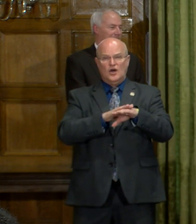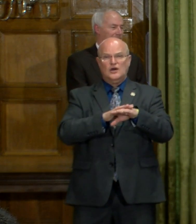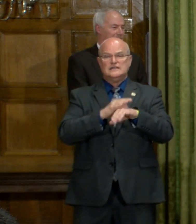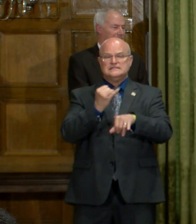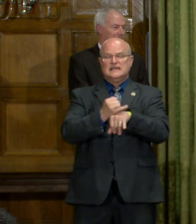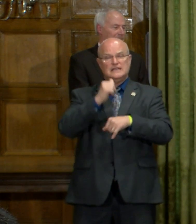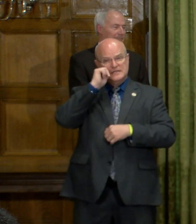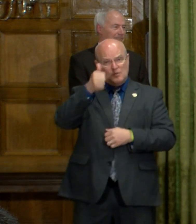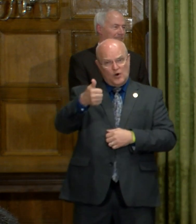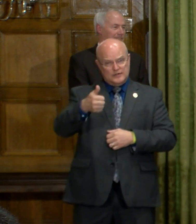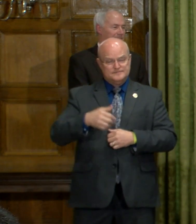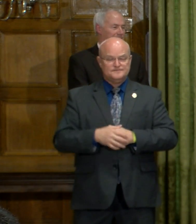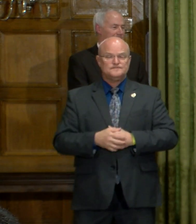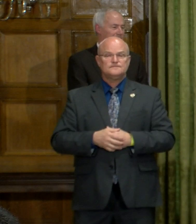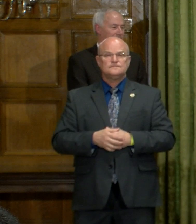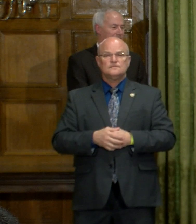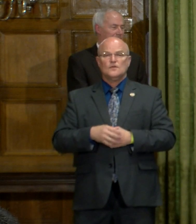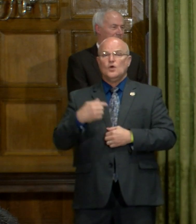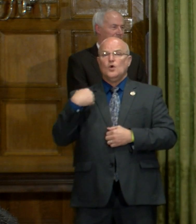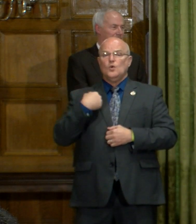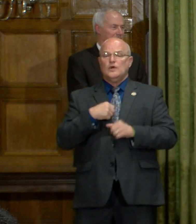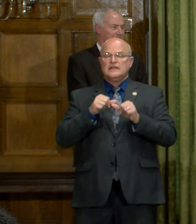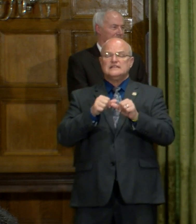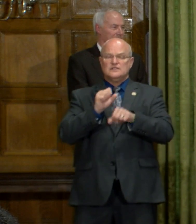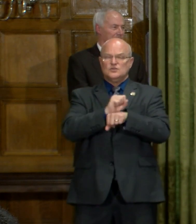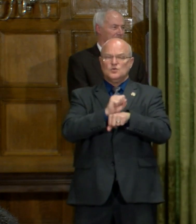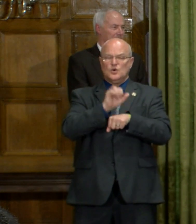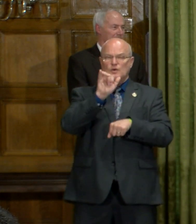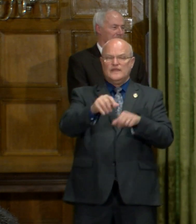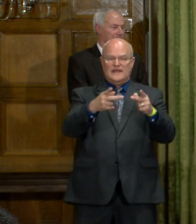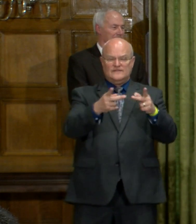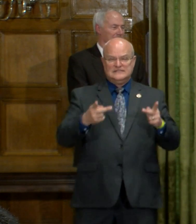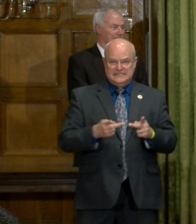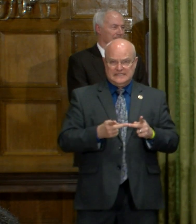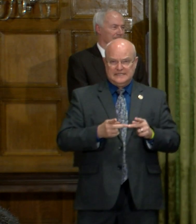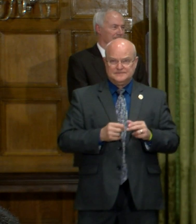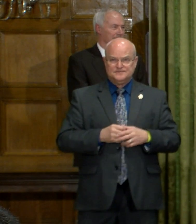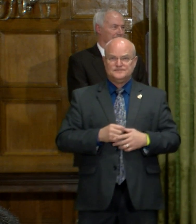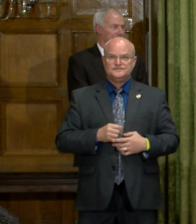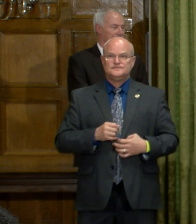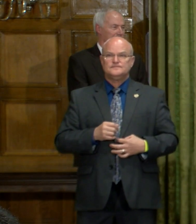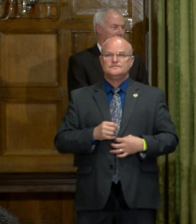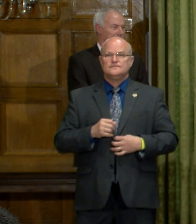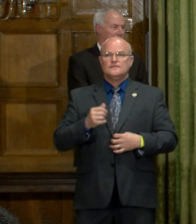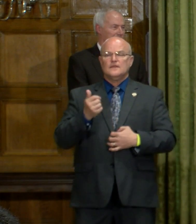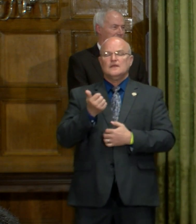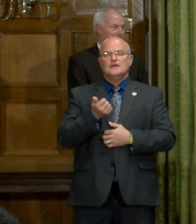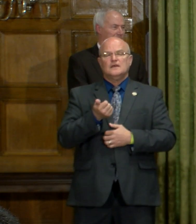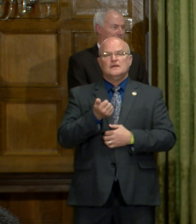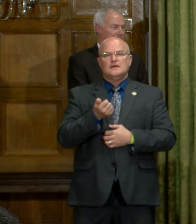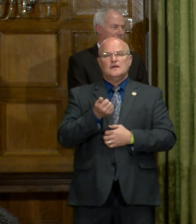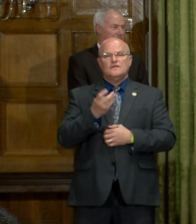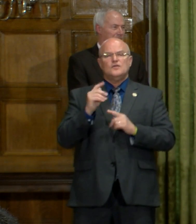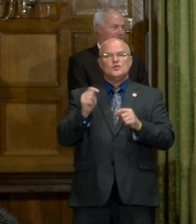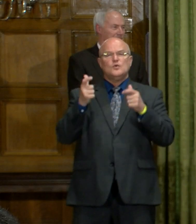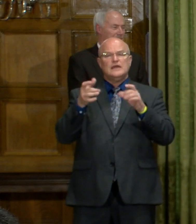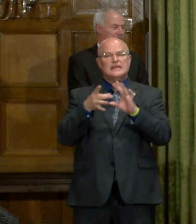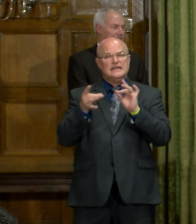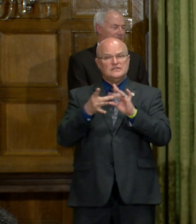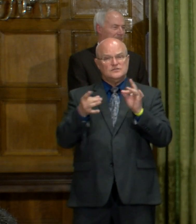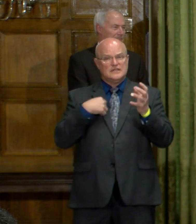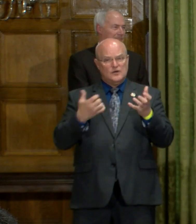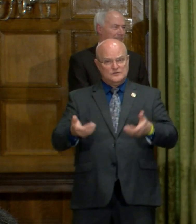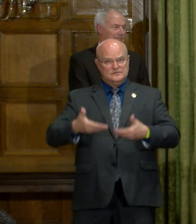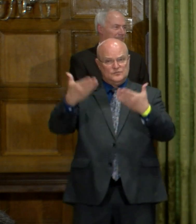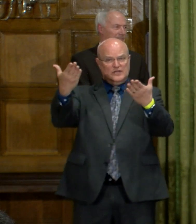site tomorrow. We are continuing to work with that facility. A couple quick issues that I wanted